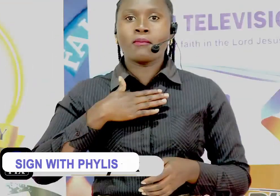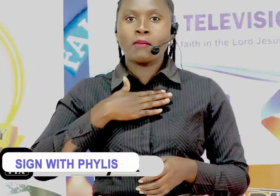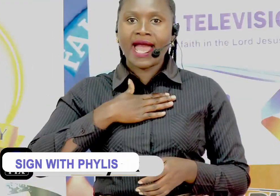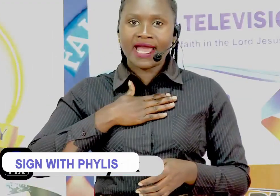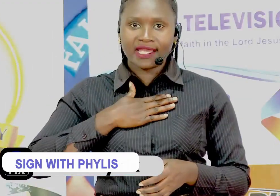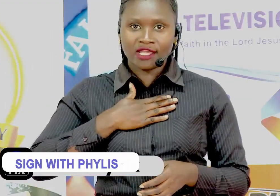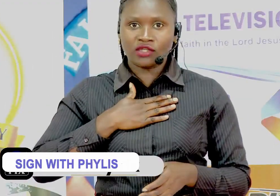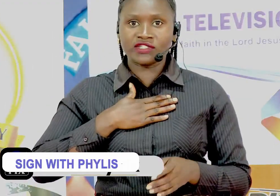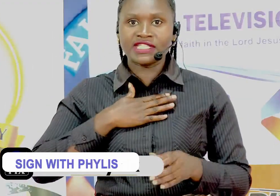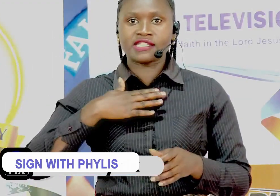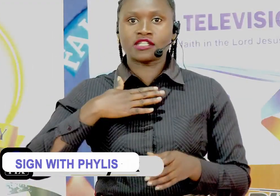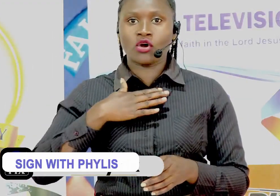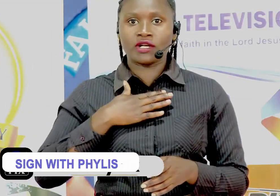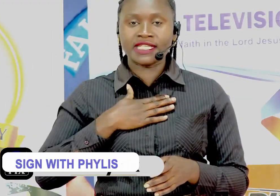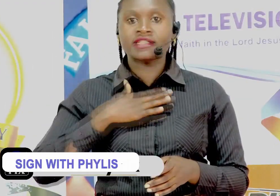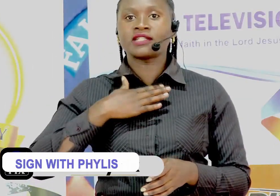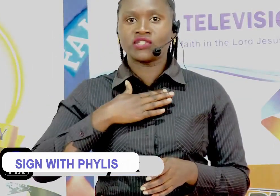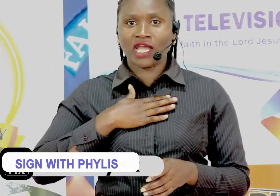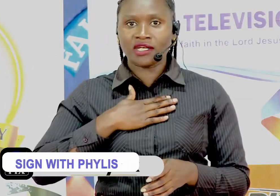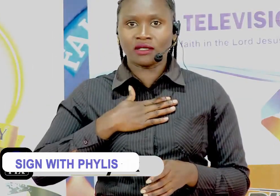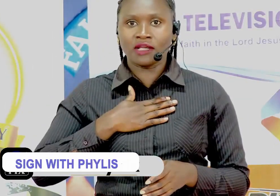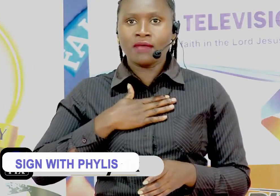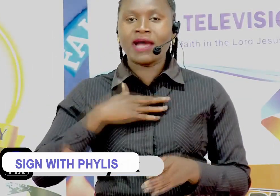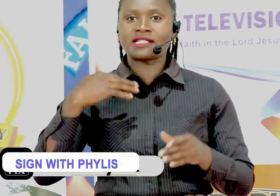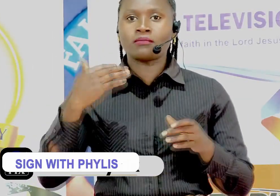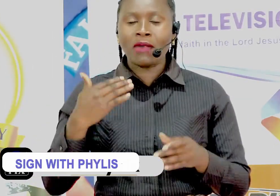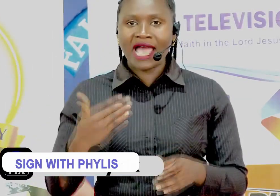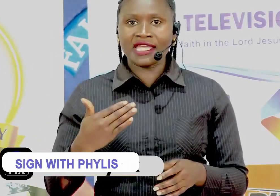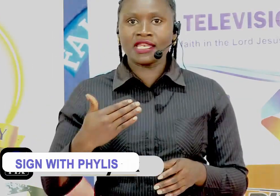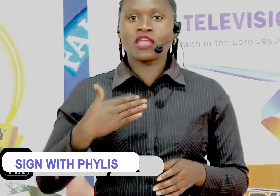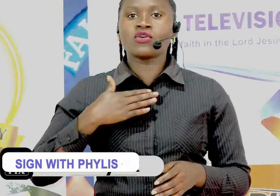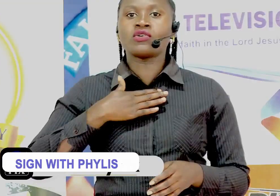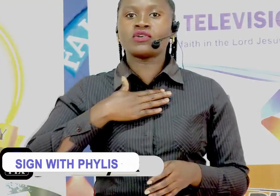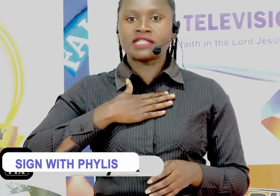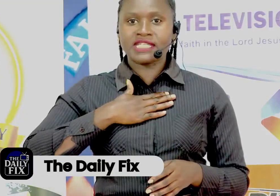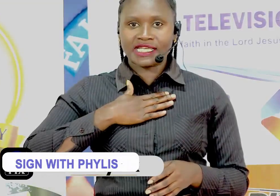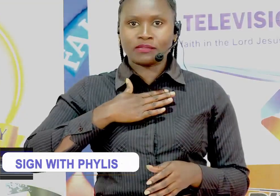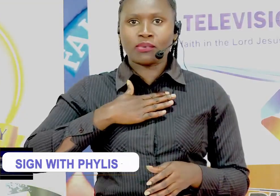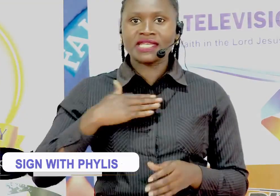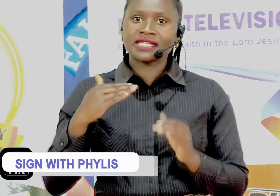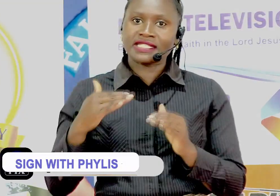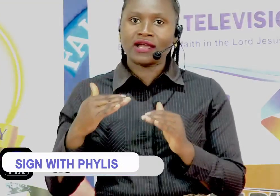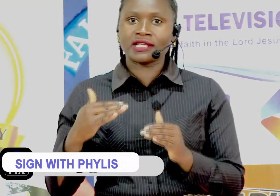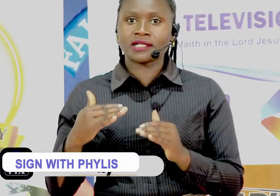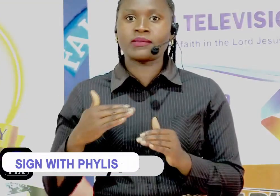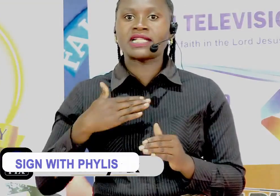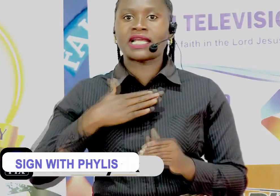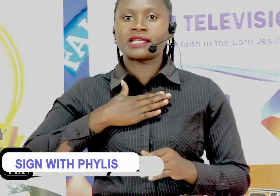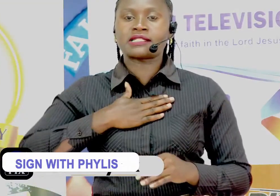my, you just hold it gentle. But mine, you just press it a little bit like this.